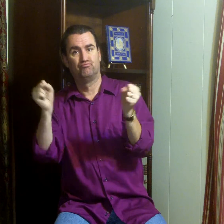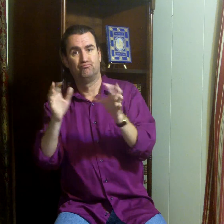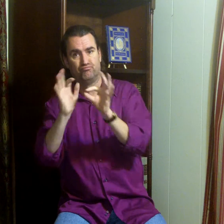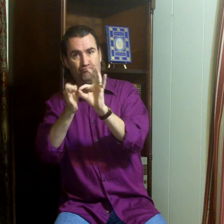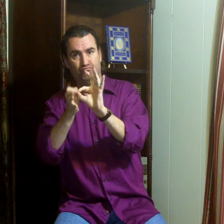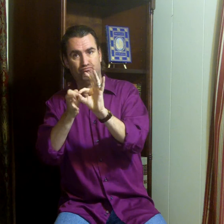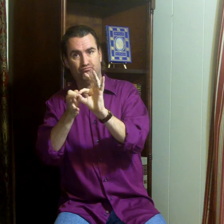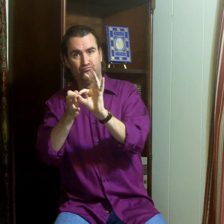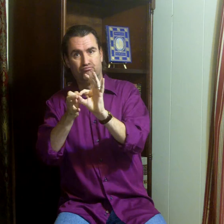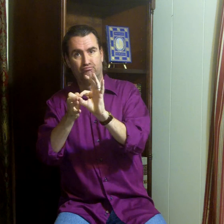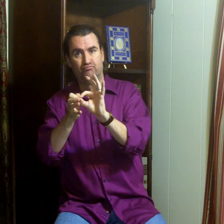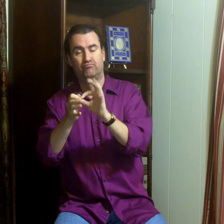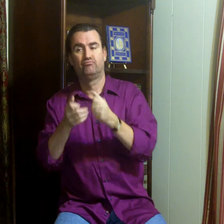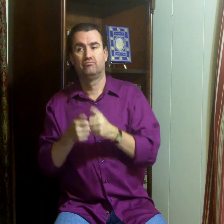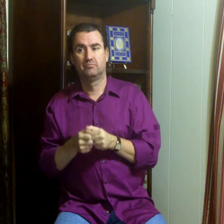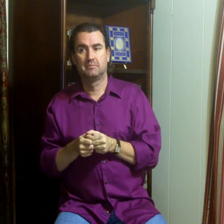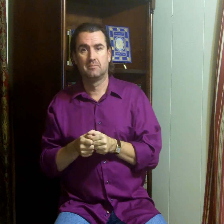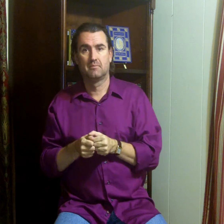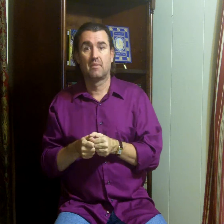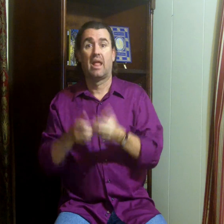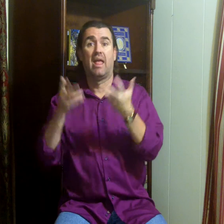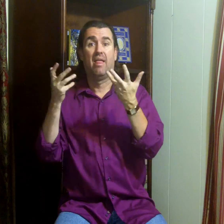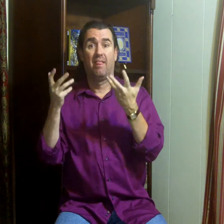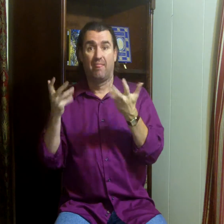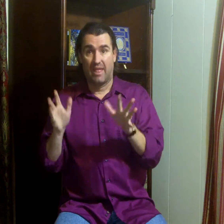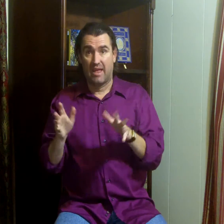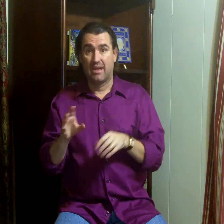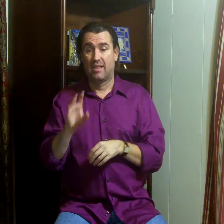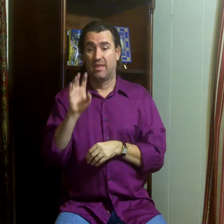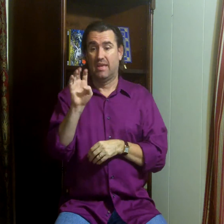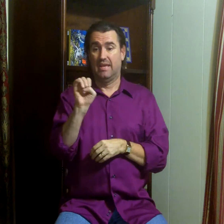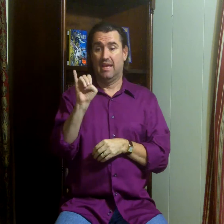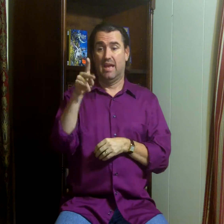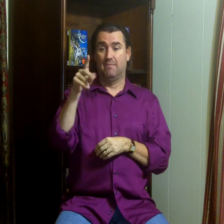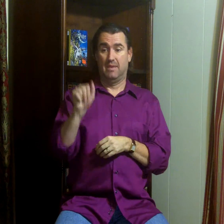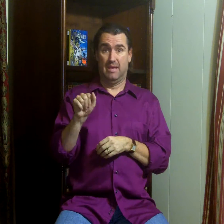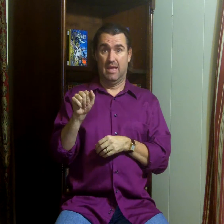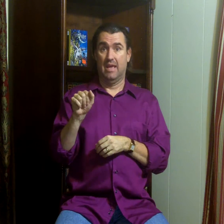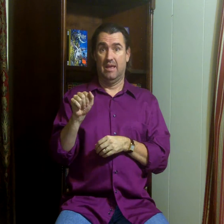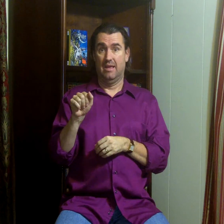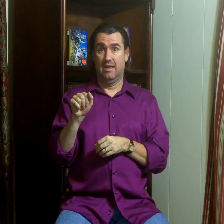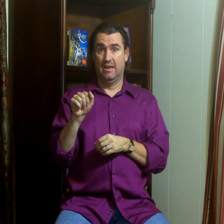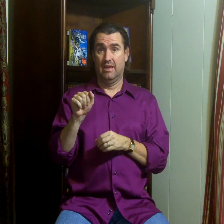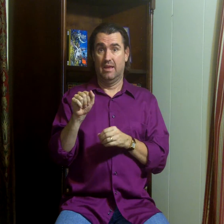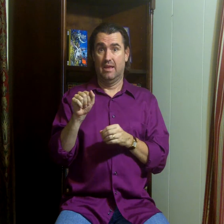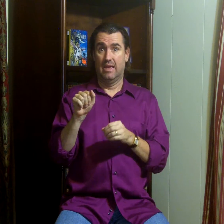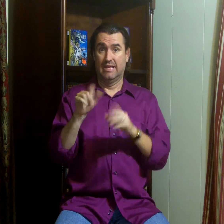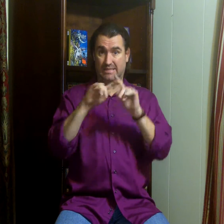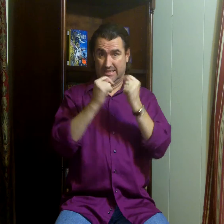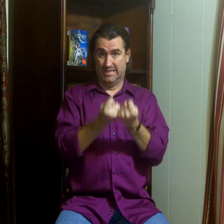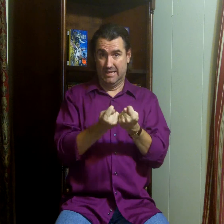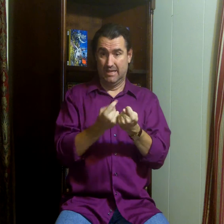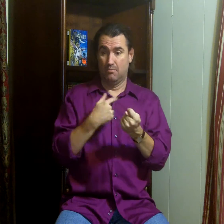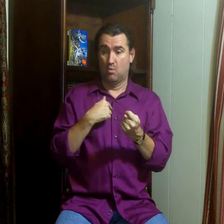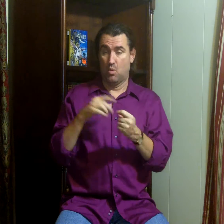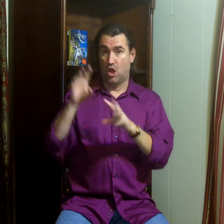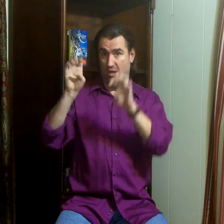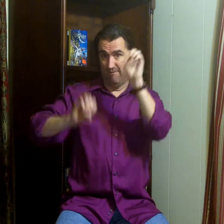the ESSE team, or I'm sorry, the EIPA team will go through and evaluate you. And the criteria, they